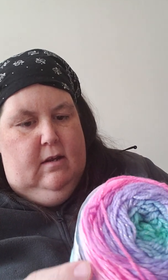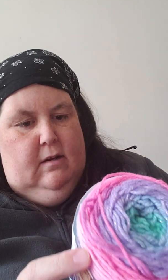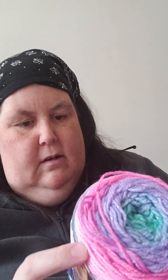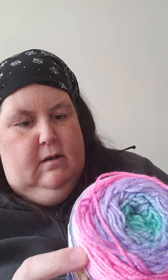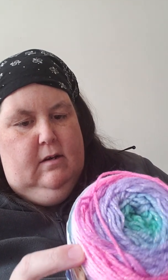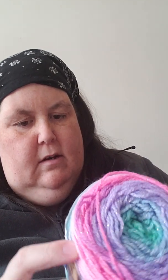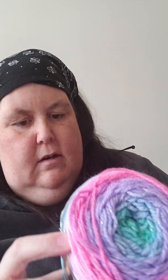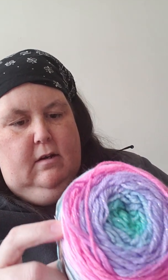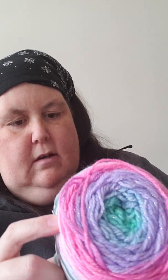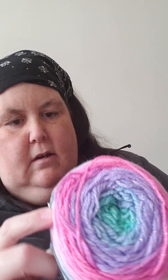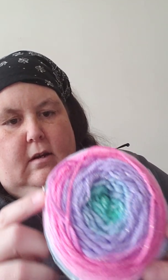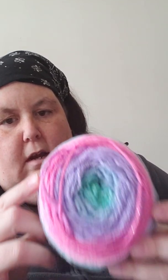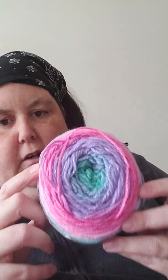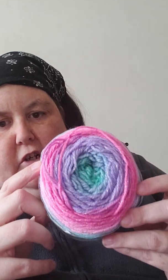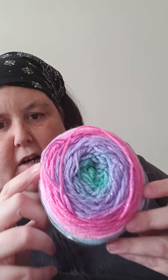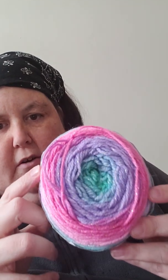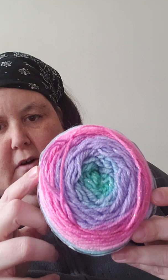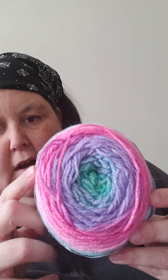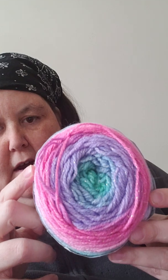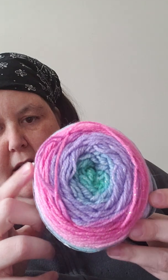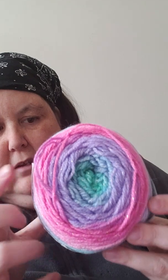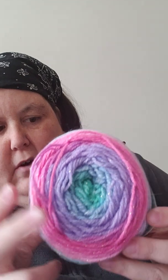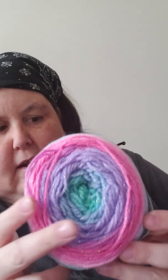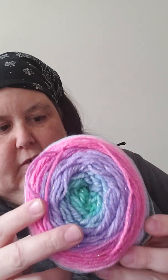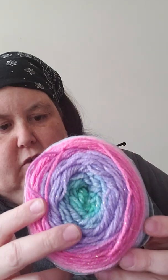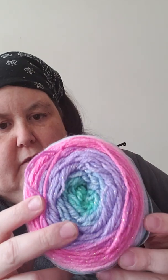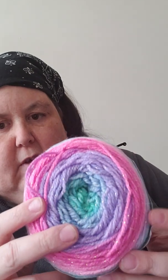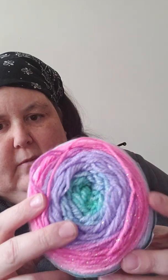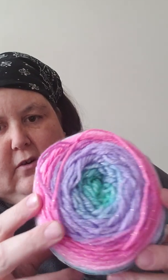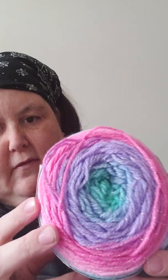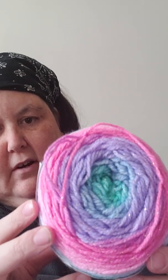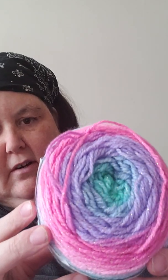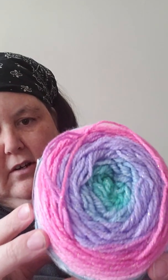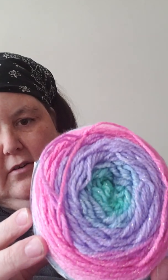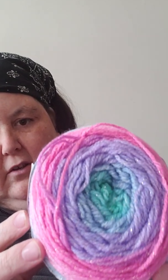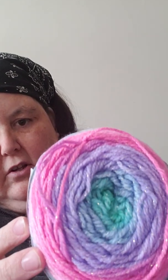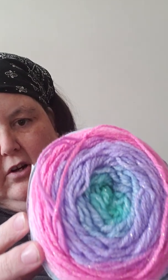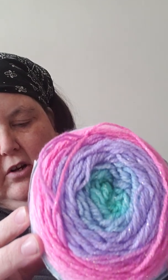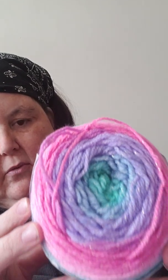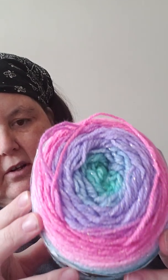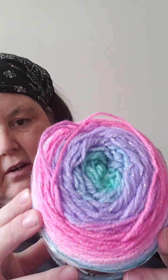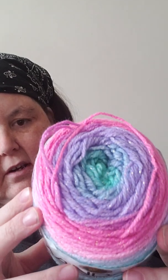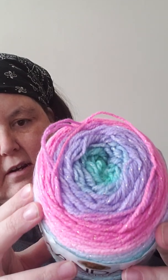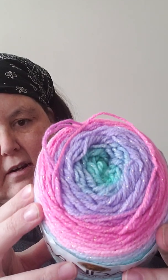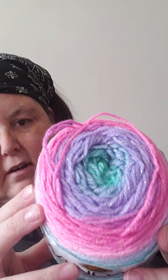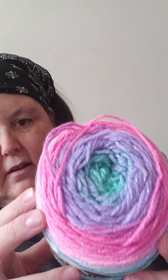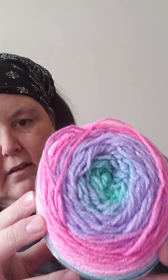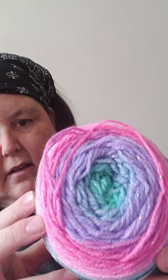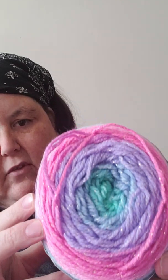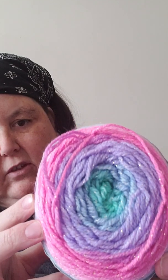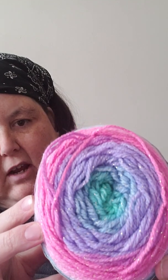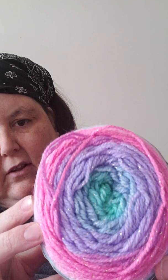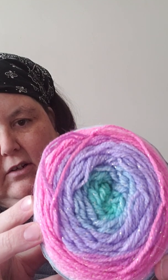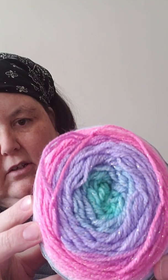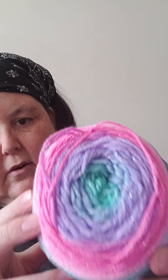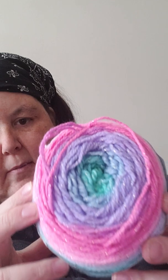And yeah, Draco. And so I have 2 of them, so I figured, a little girl would love those colors. So I'm going to